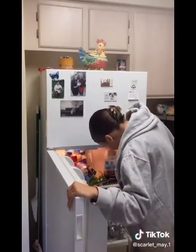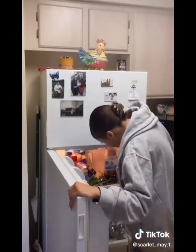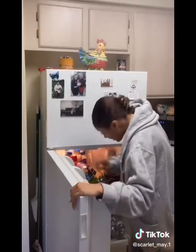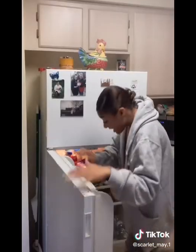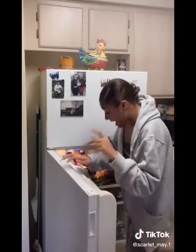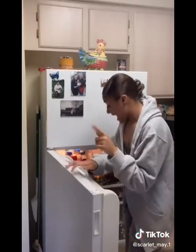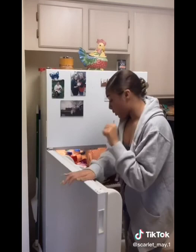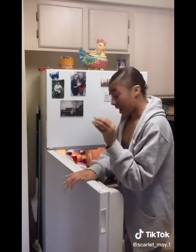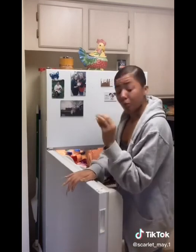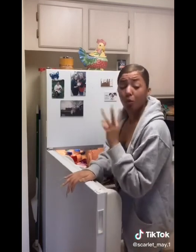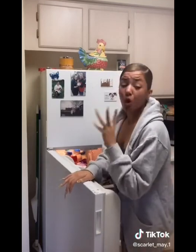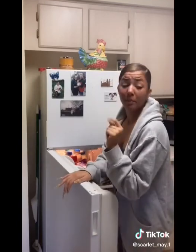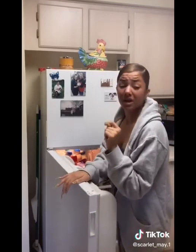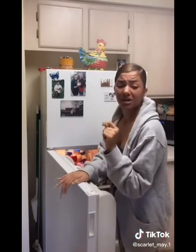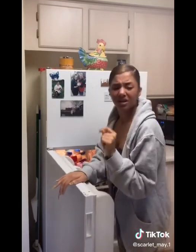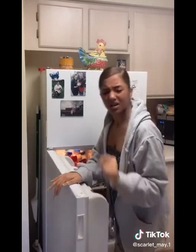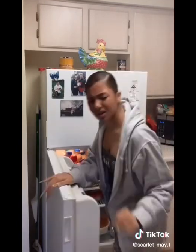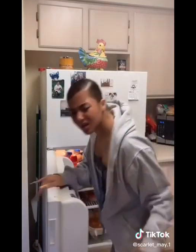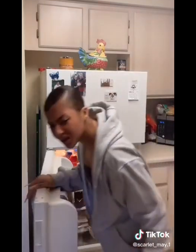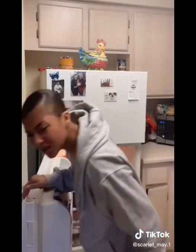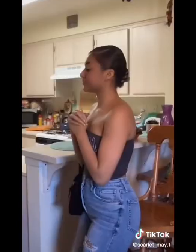Hey, I don't got no more water, but...